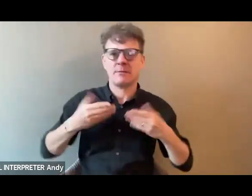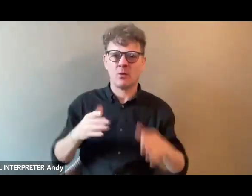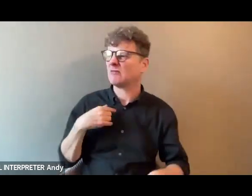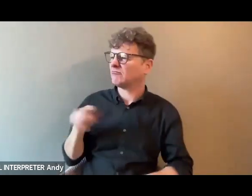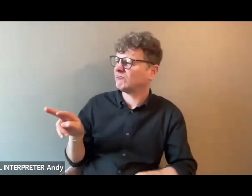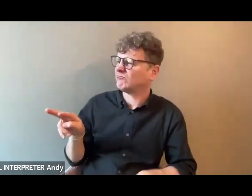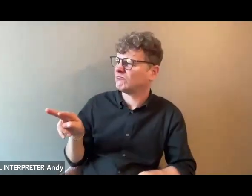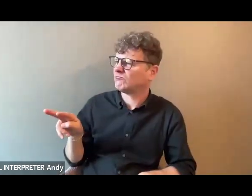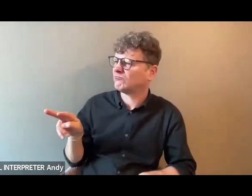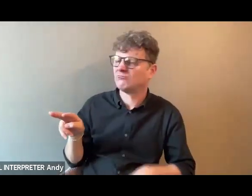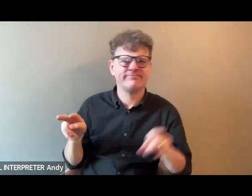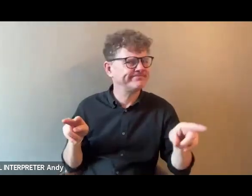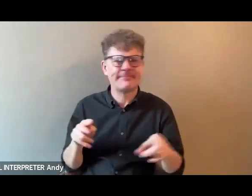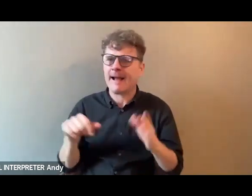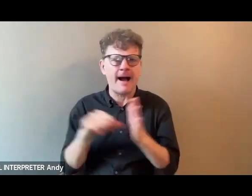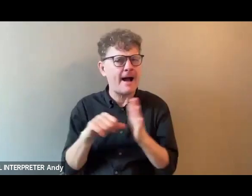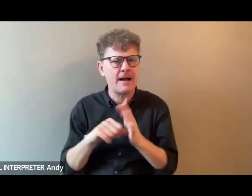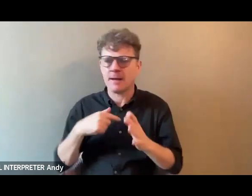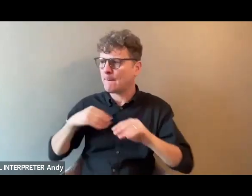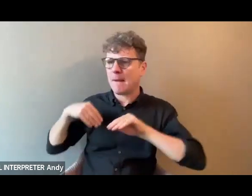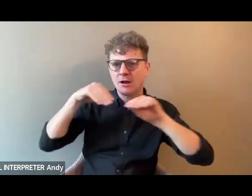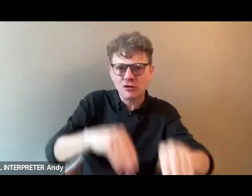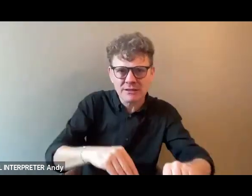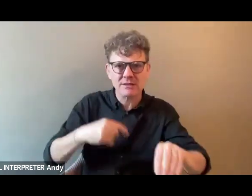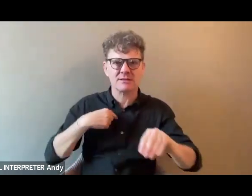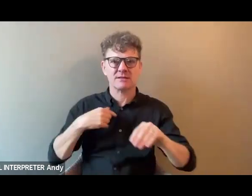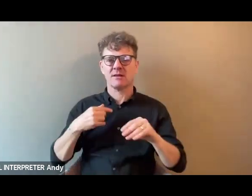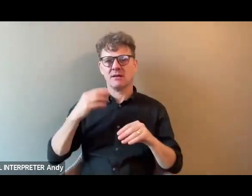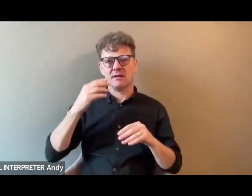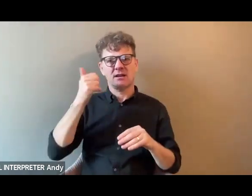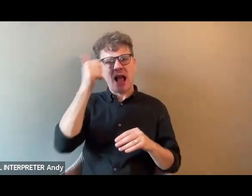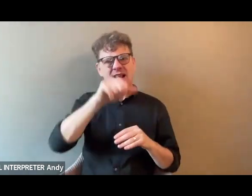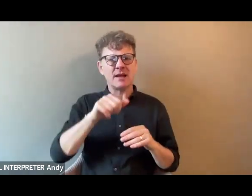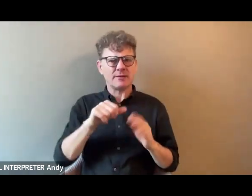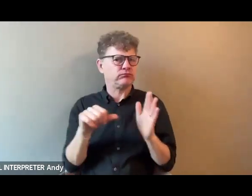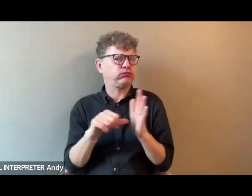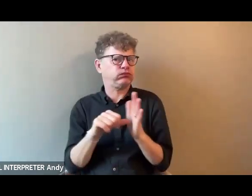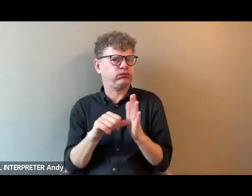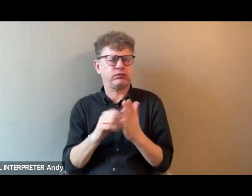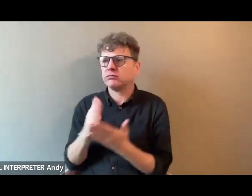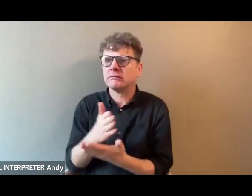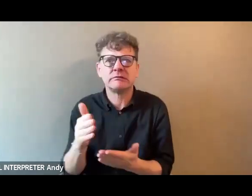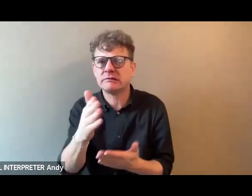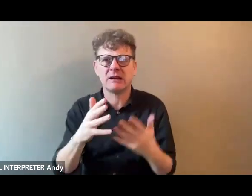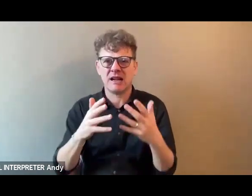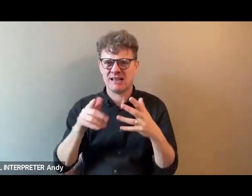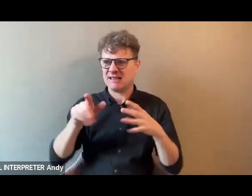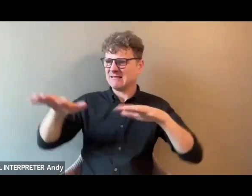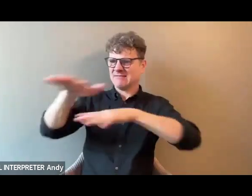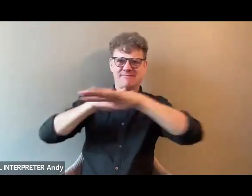this is much harder for migrant lecturers, migrant academics, and those navigating or managing